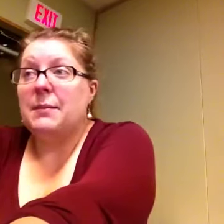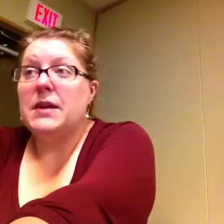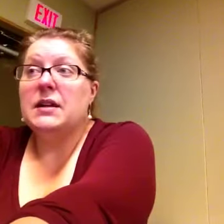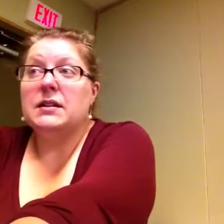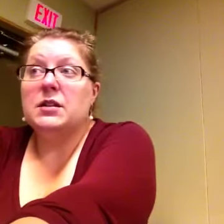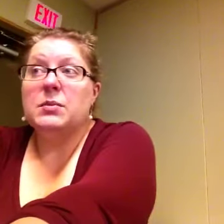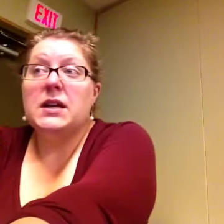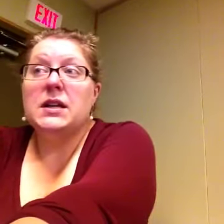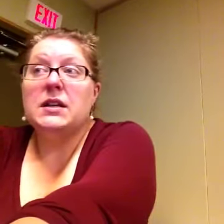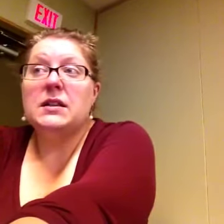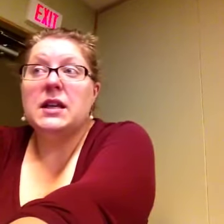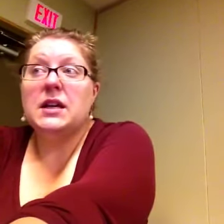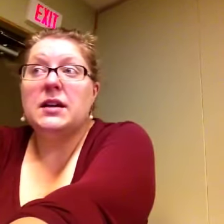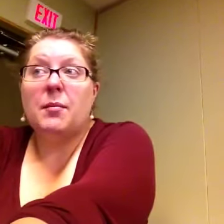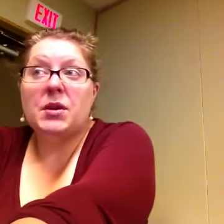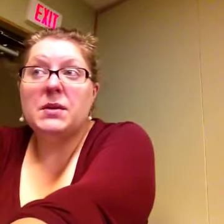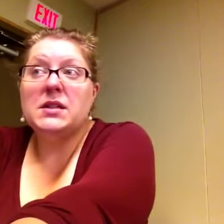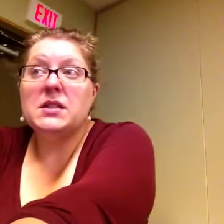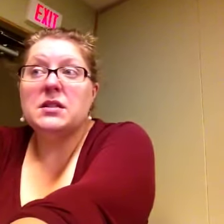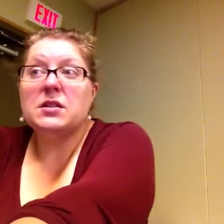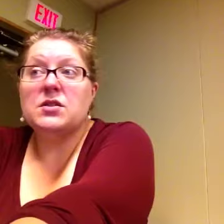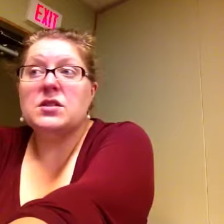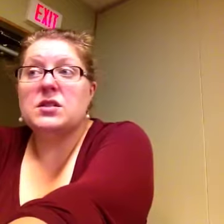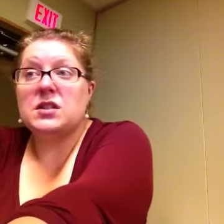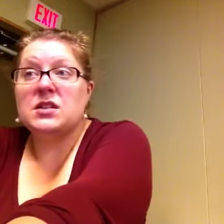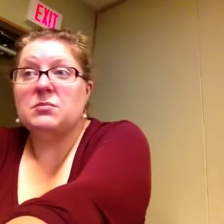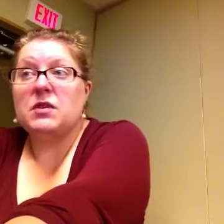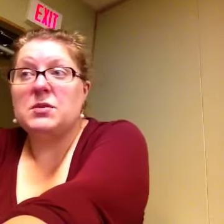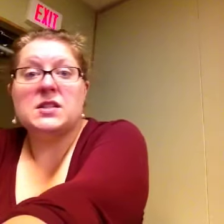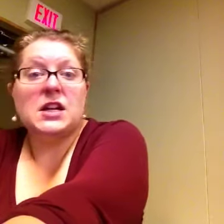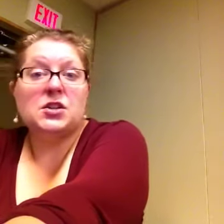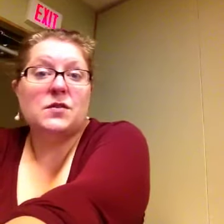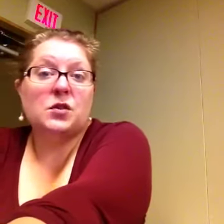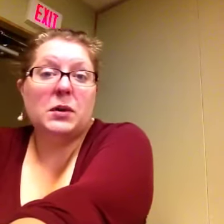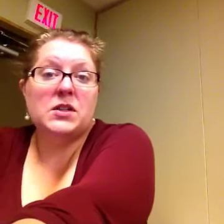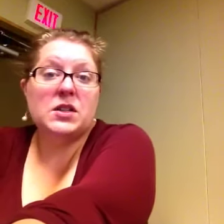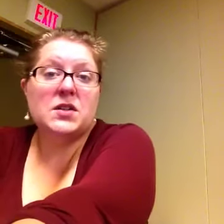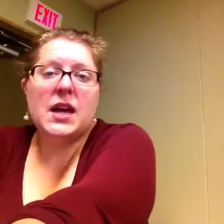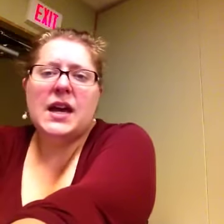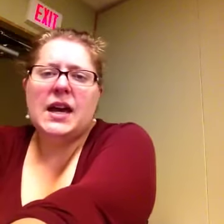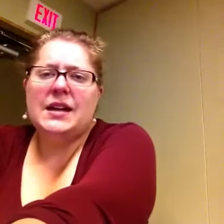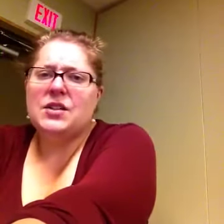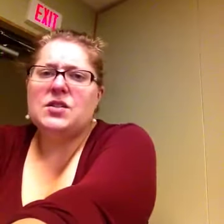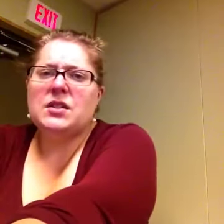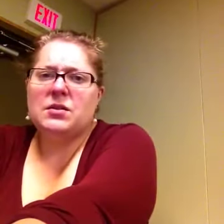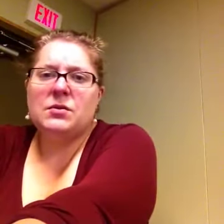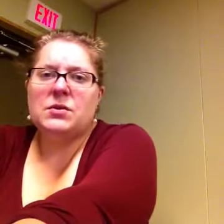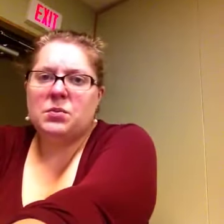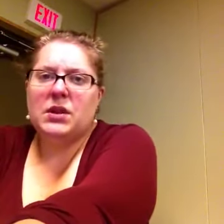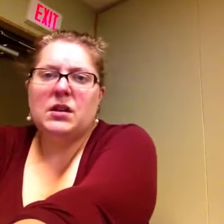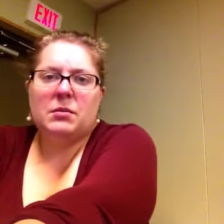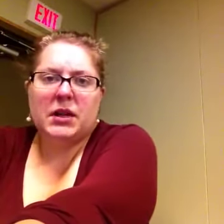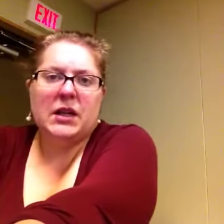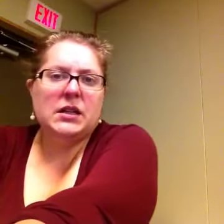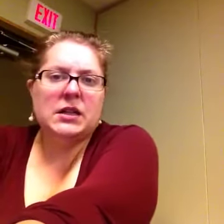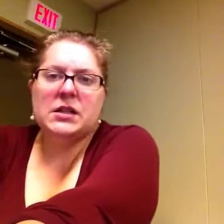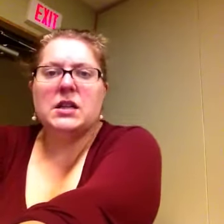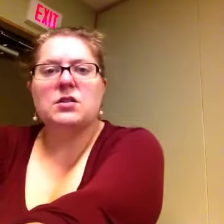happening a little bit in the accompaniment. There's still some representation of those pitches, and it was really complicated. And to tell you the